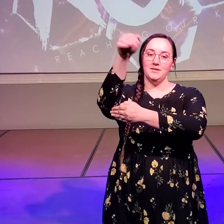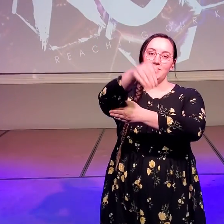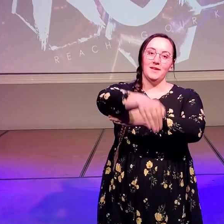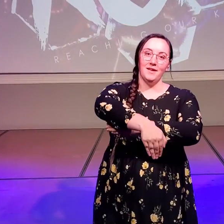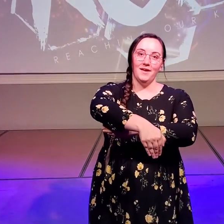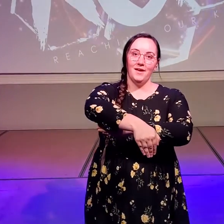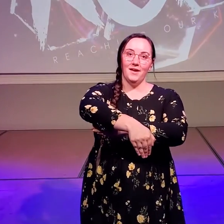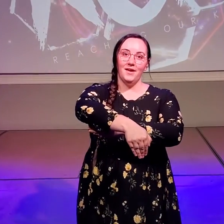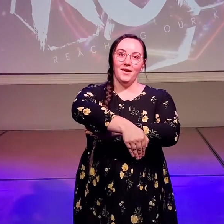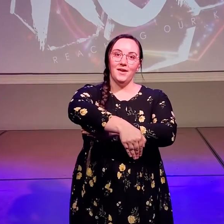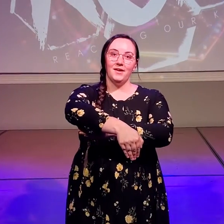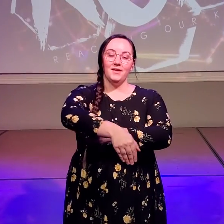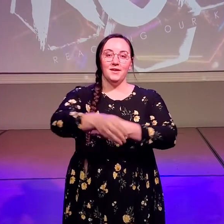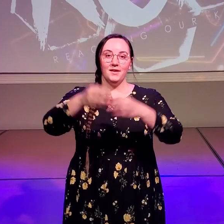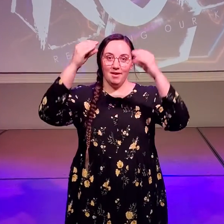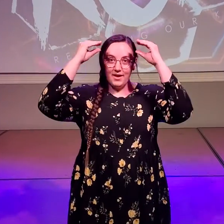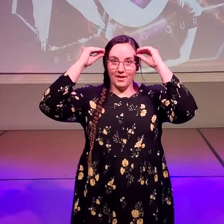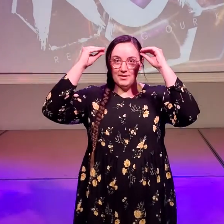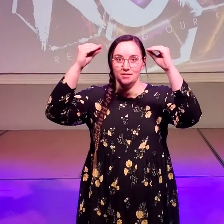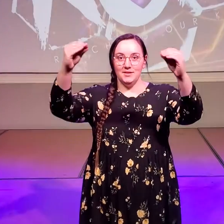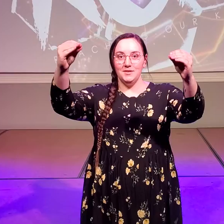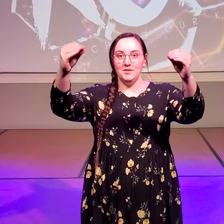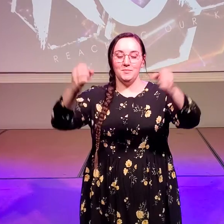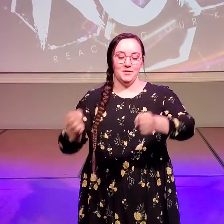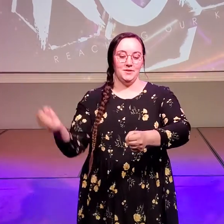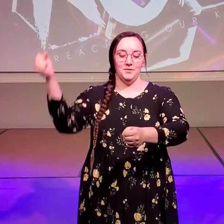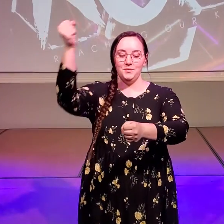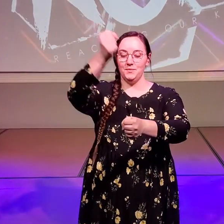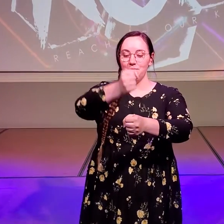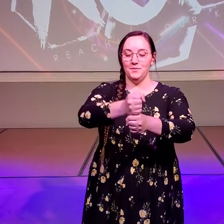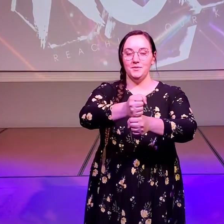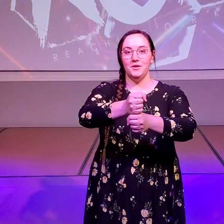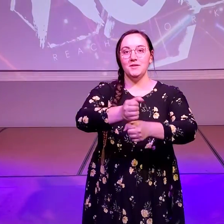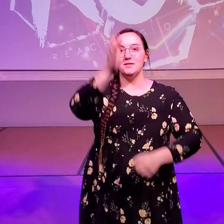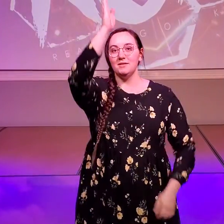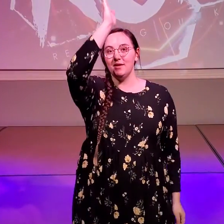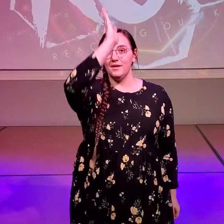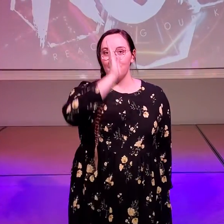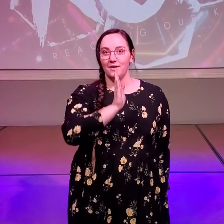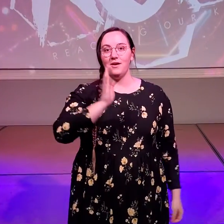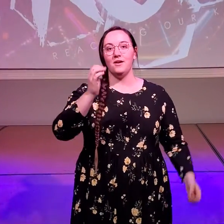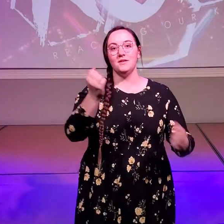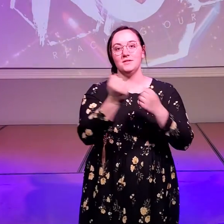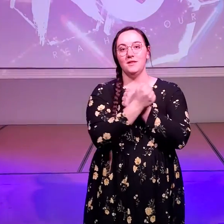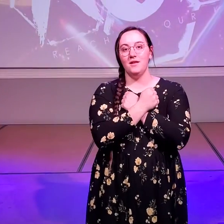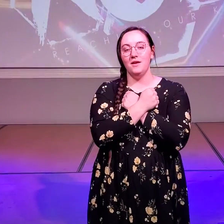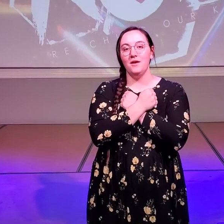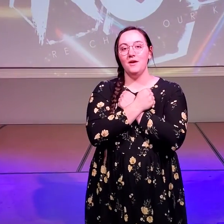at night And teach me to trust in God's love